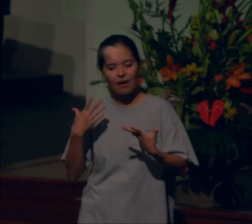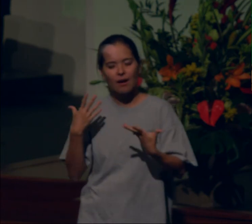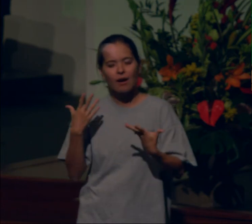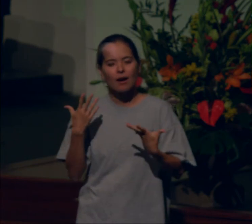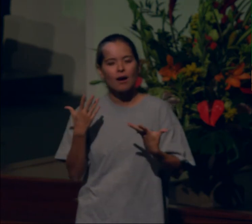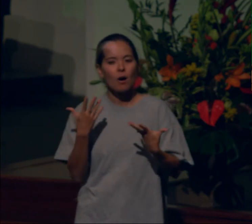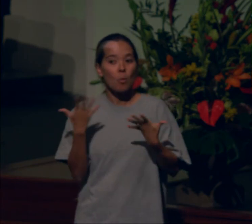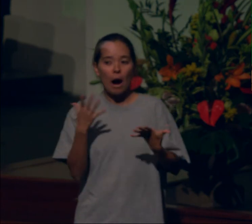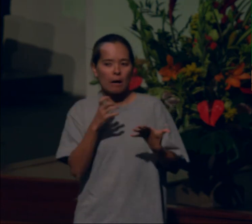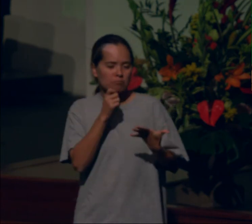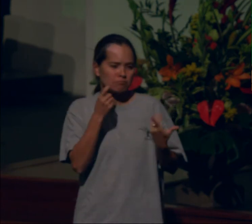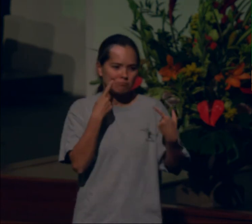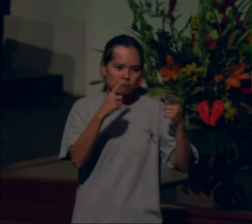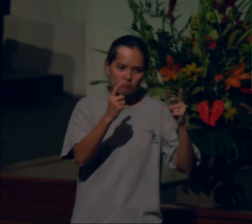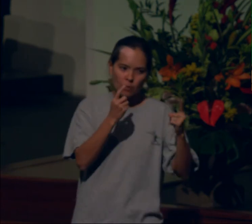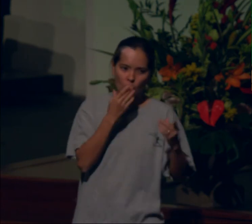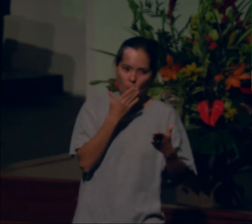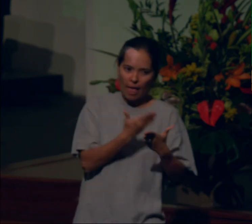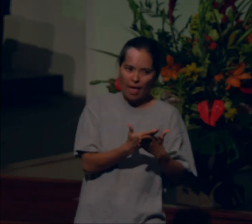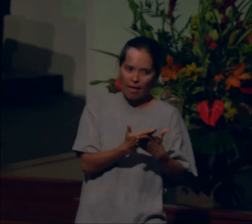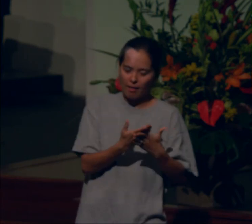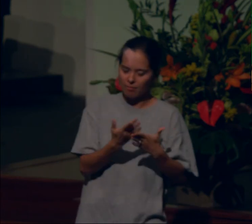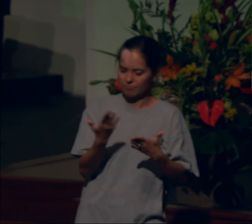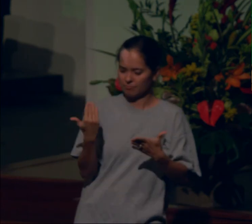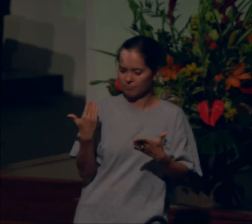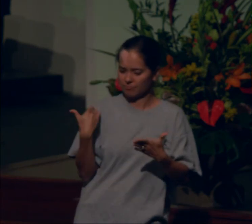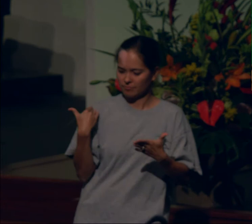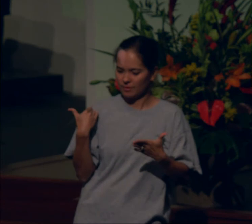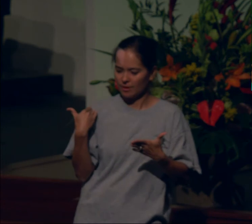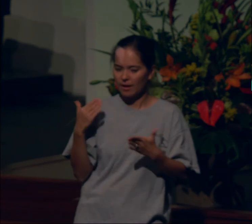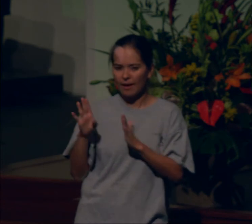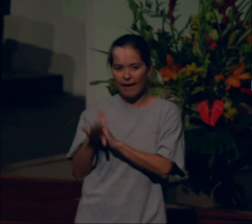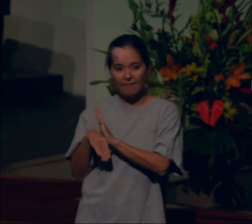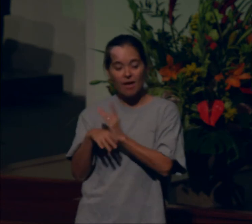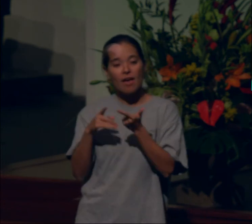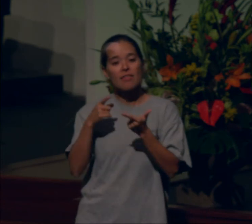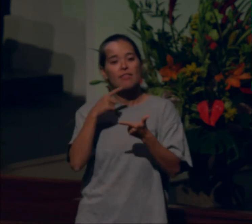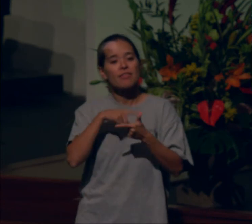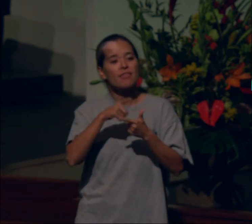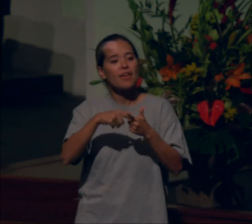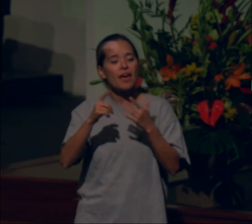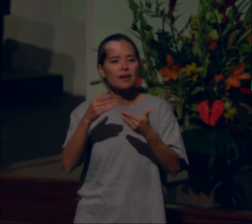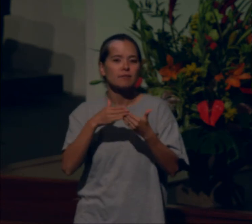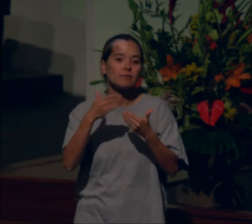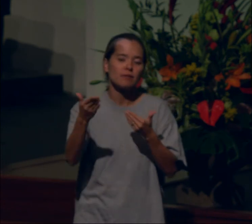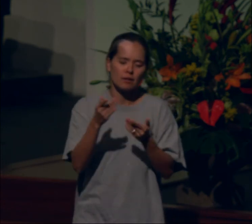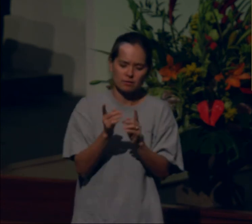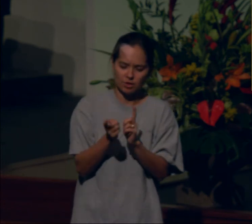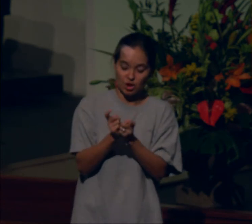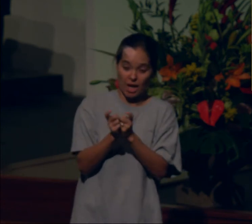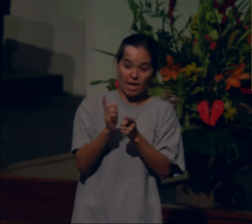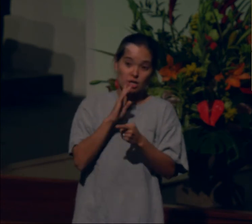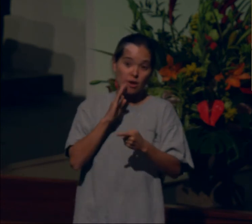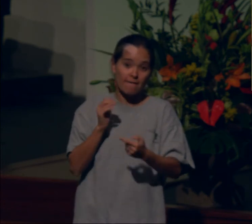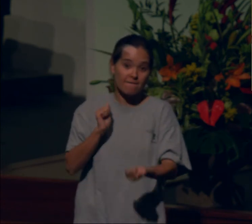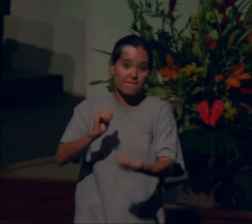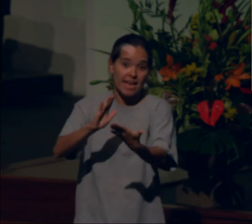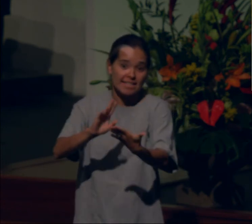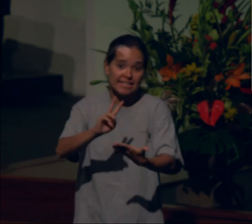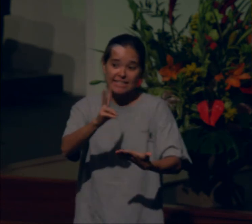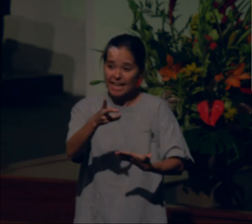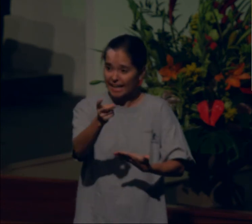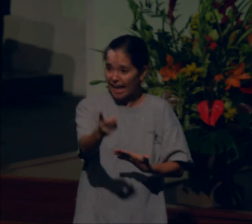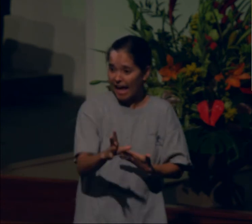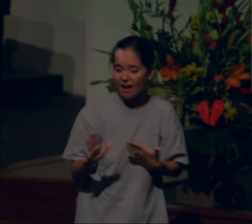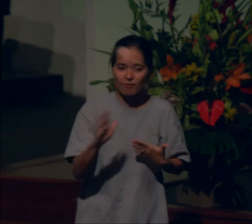at what didn't go well in the previous phase, and you make the necessary course corrections so that when you face the second half of your life,